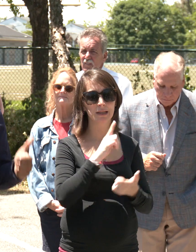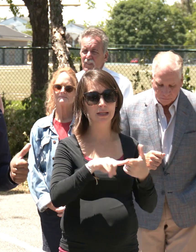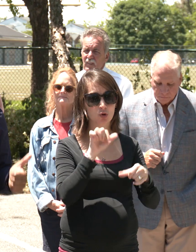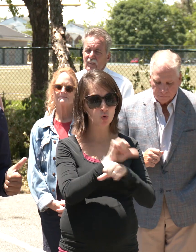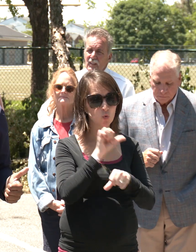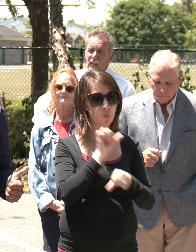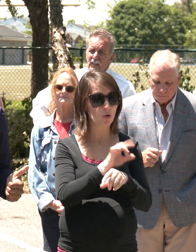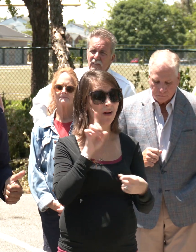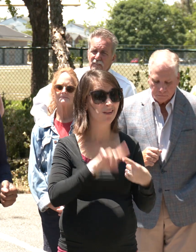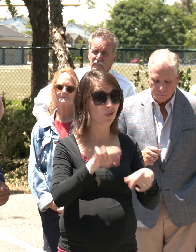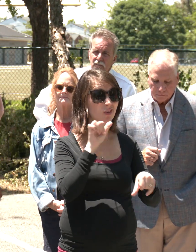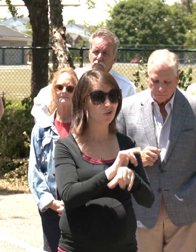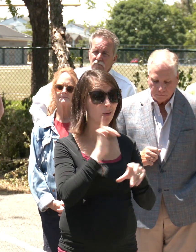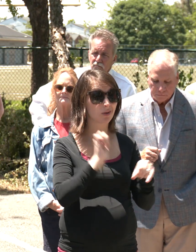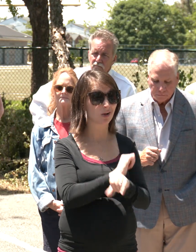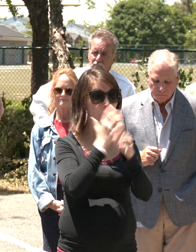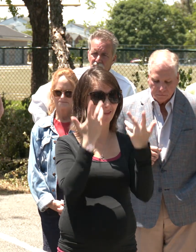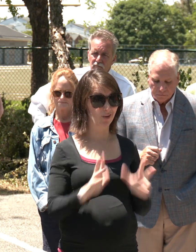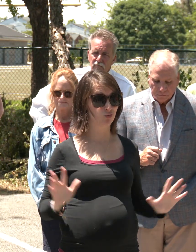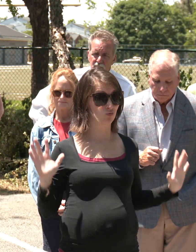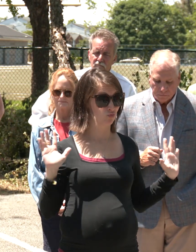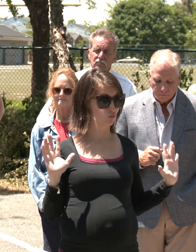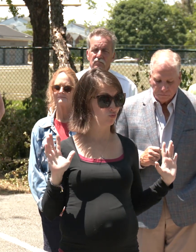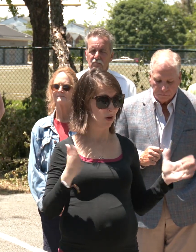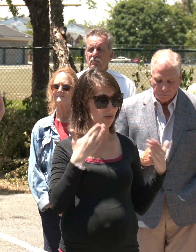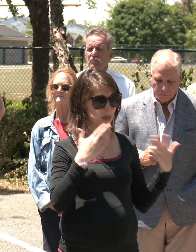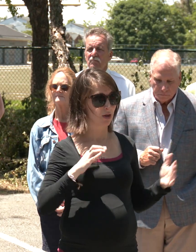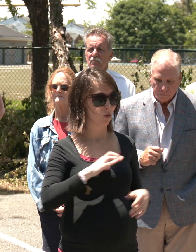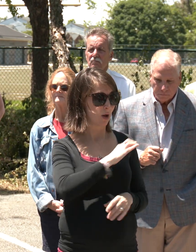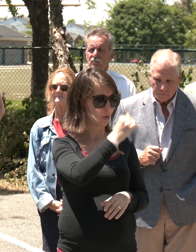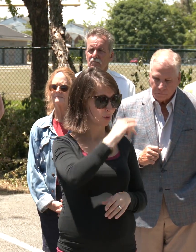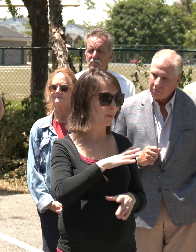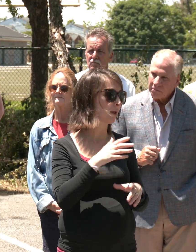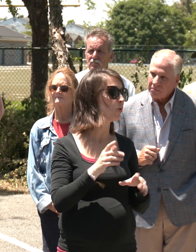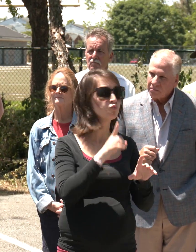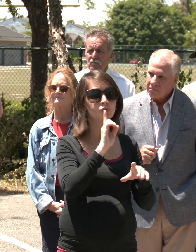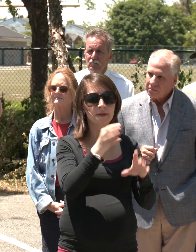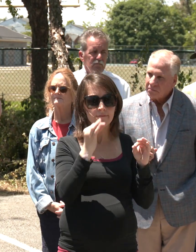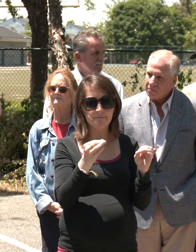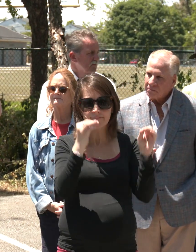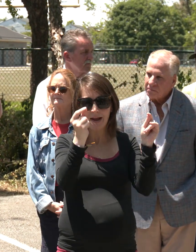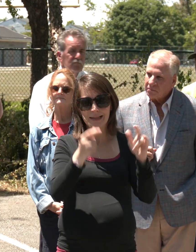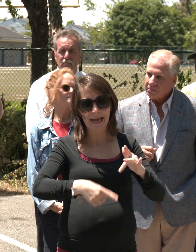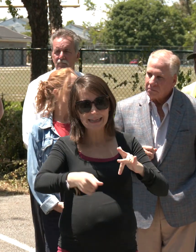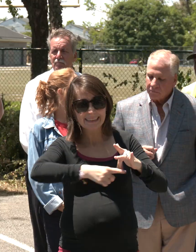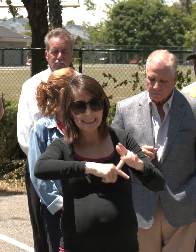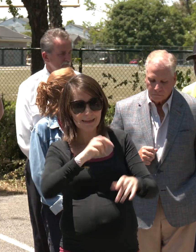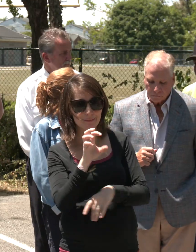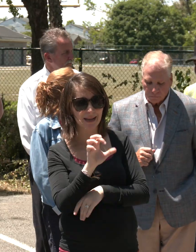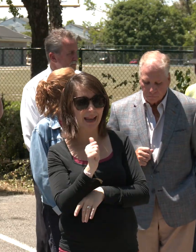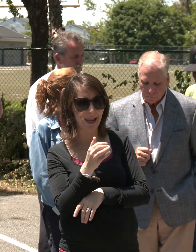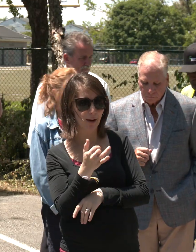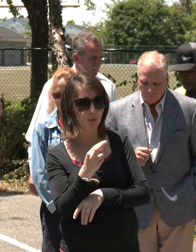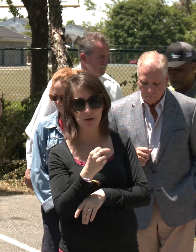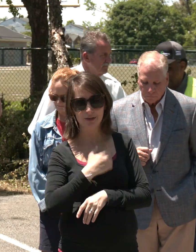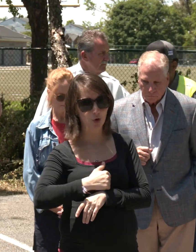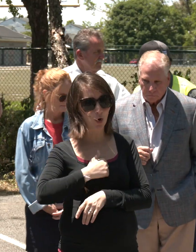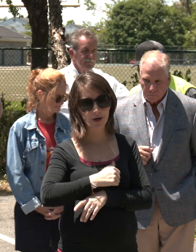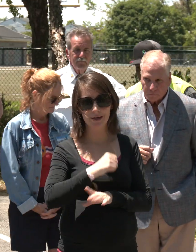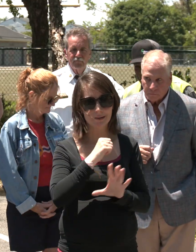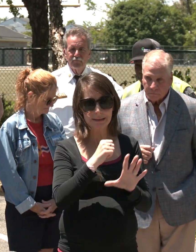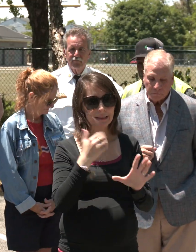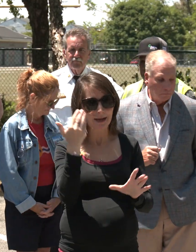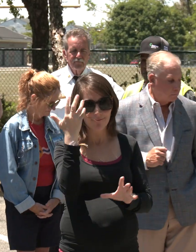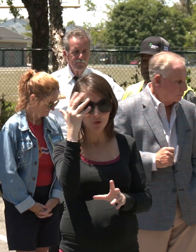until the job's done. Thank you, Congressman. Real quickly, I skipped over Ameren. It was not my intention. I know we have a